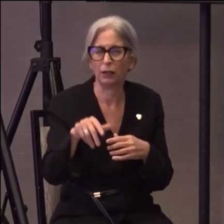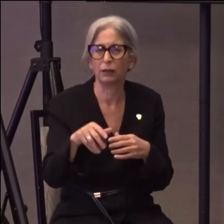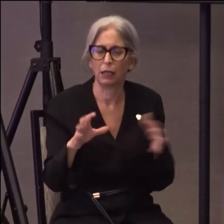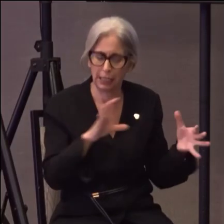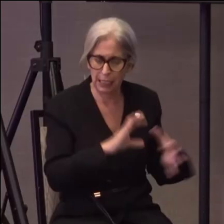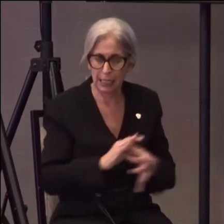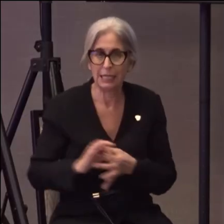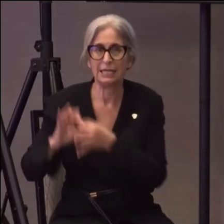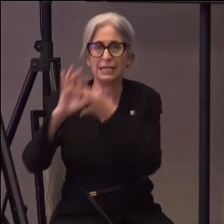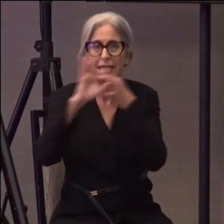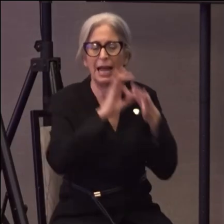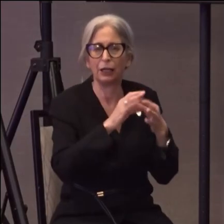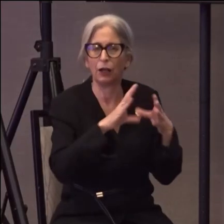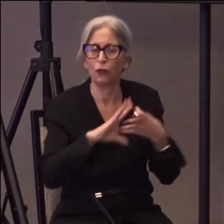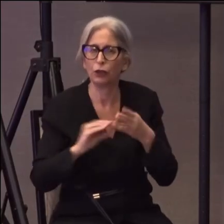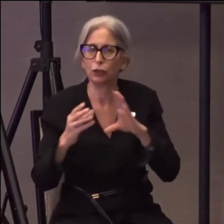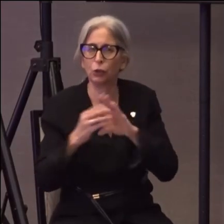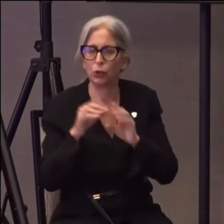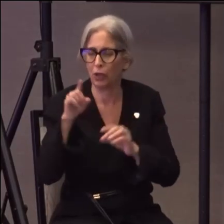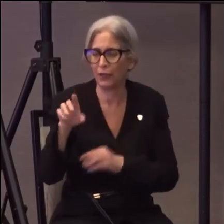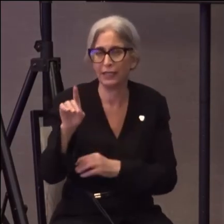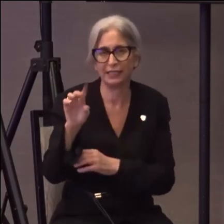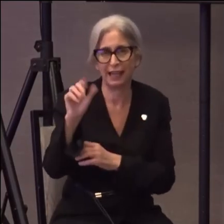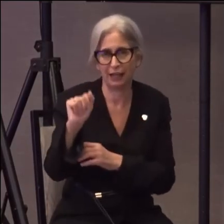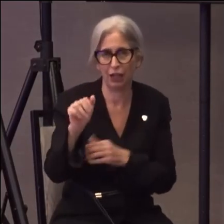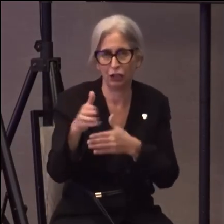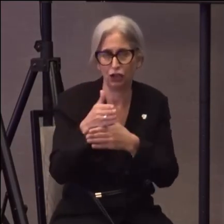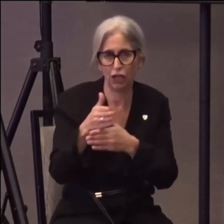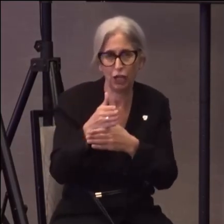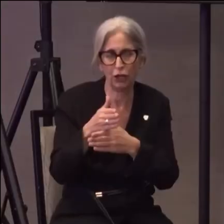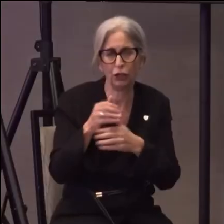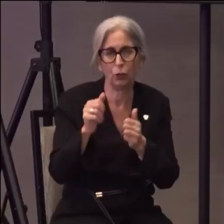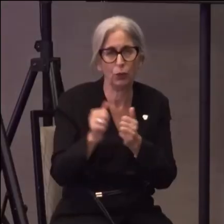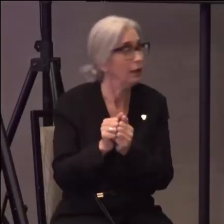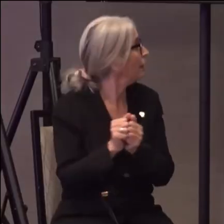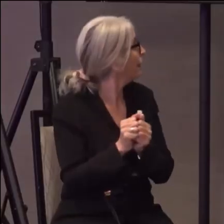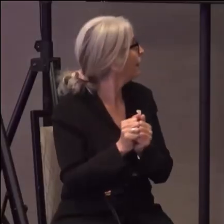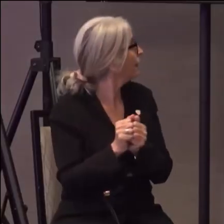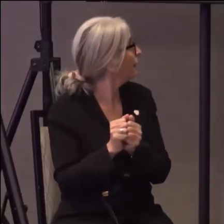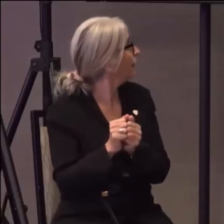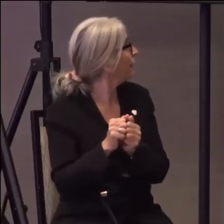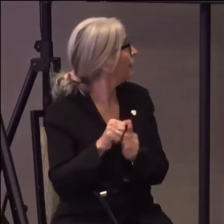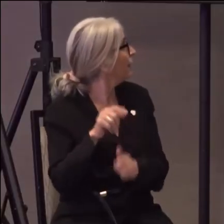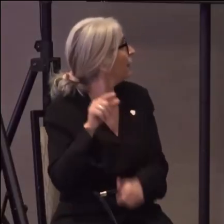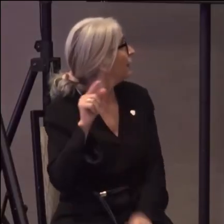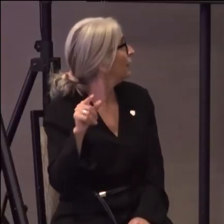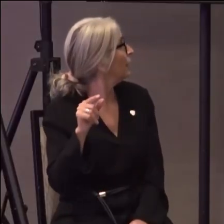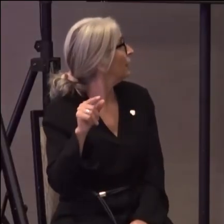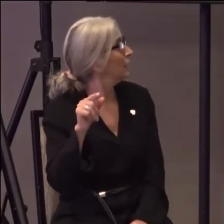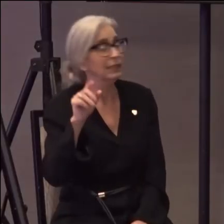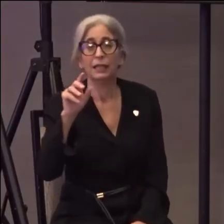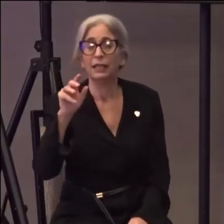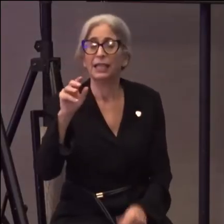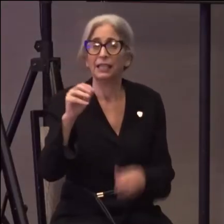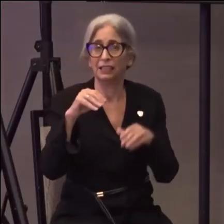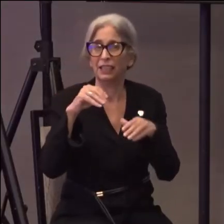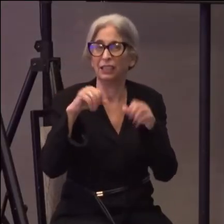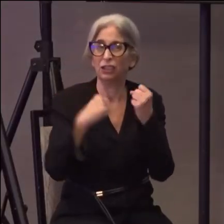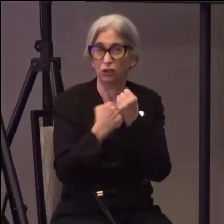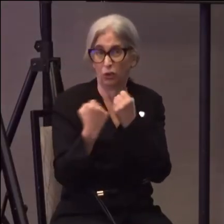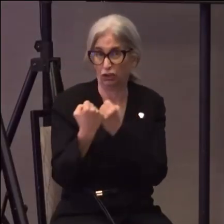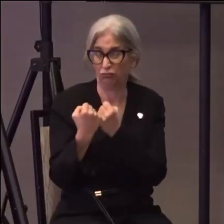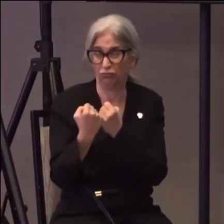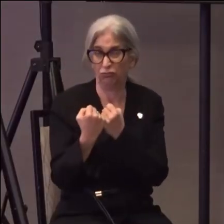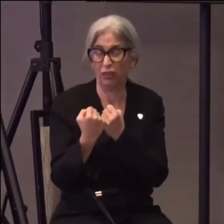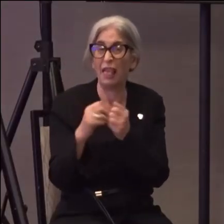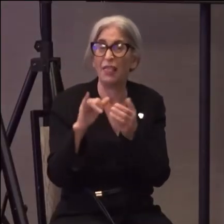those stories to the data that's shared in the TDEI within its infrastructure. This is